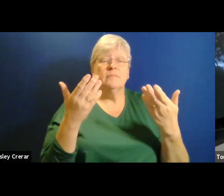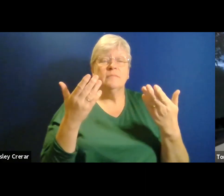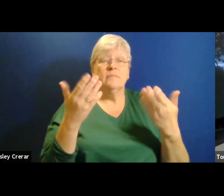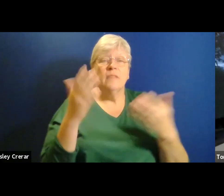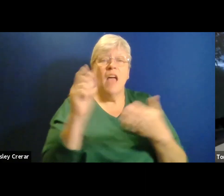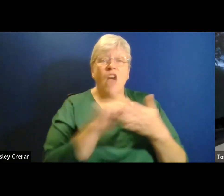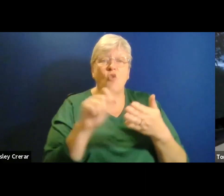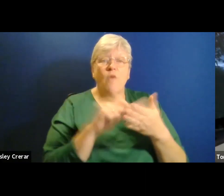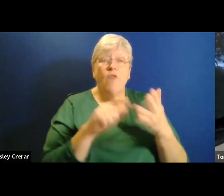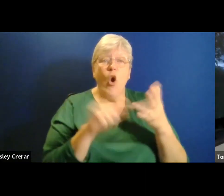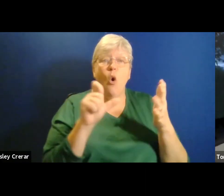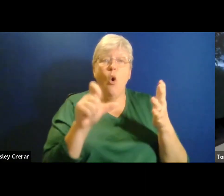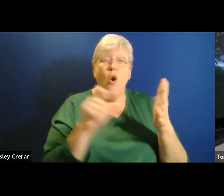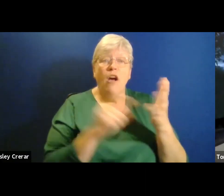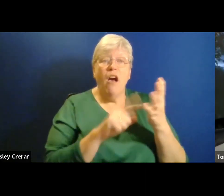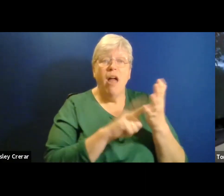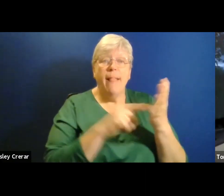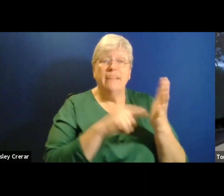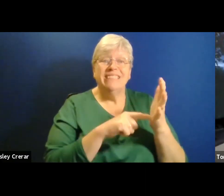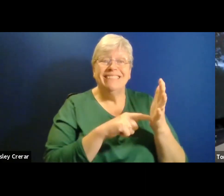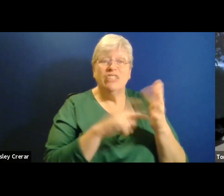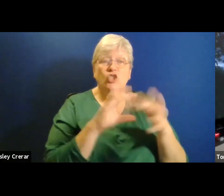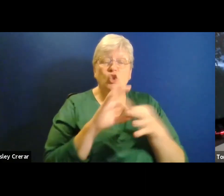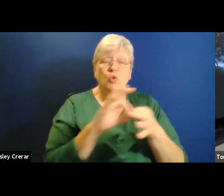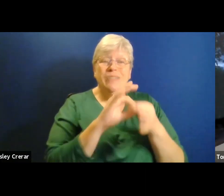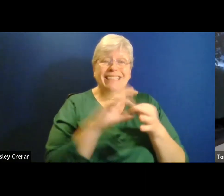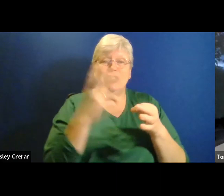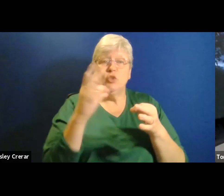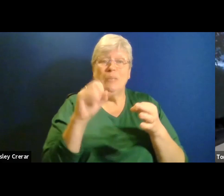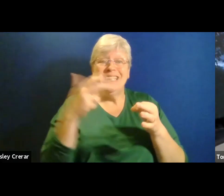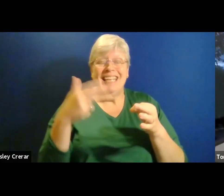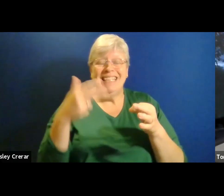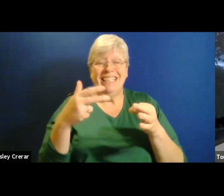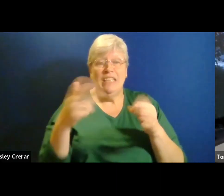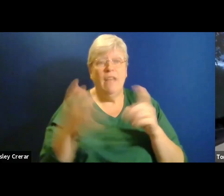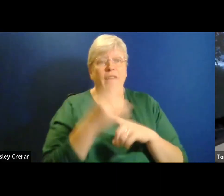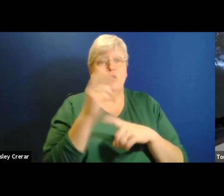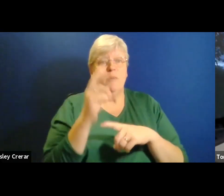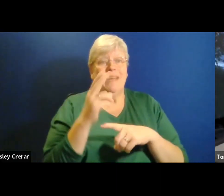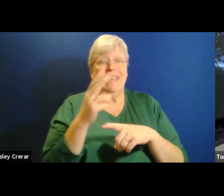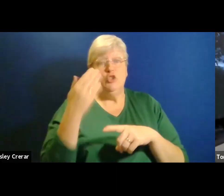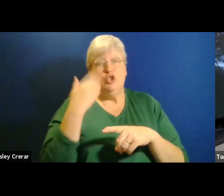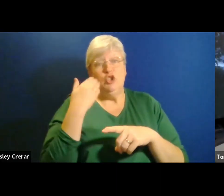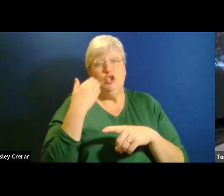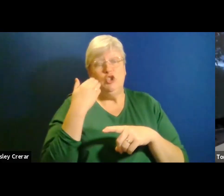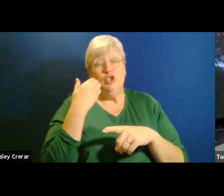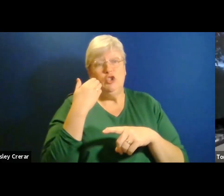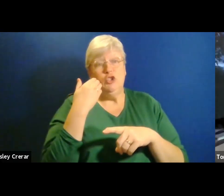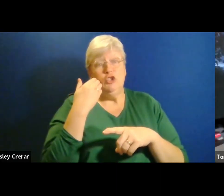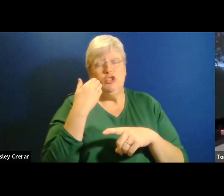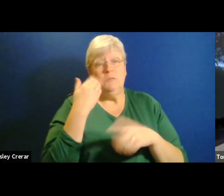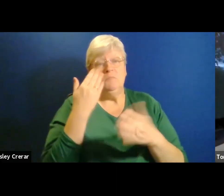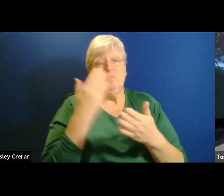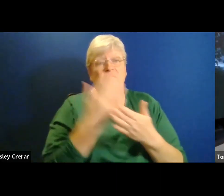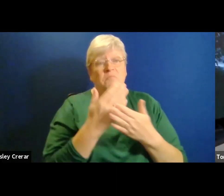and Avant-Garde Society back in 2018, and I rediscovered them quite recently, and they're kind of particular